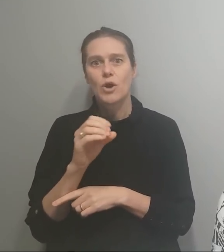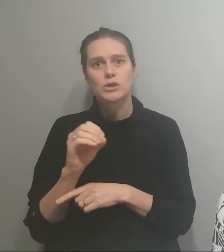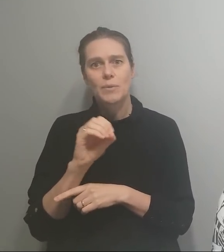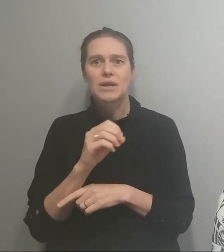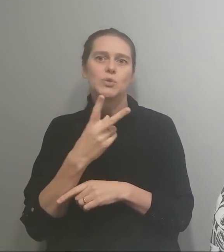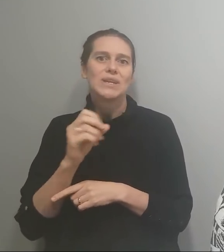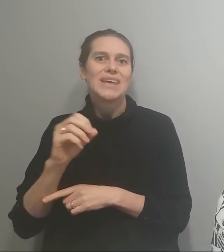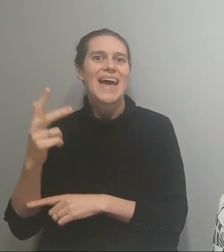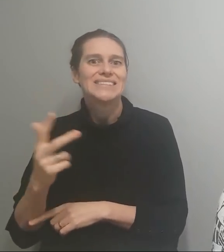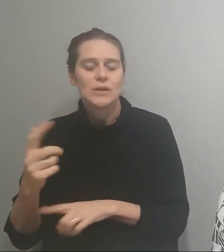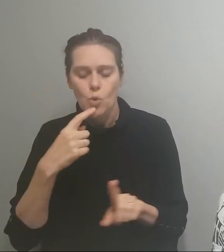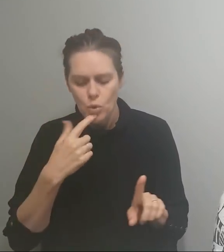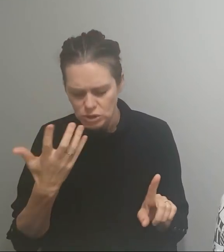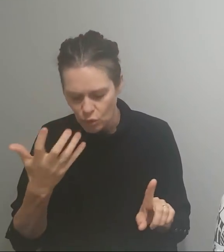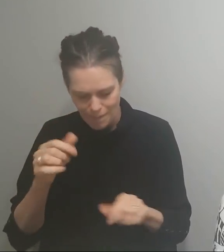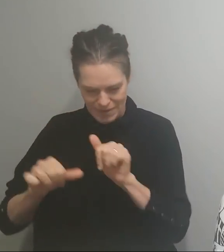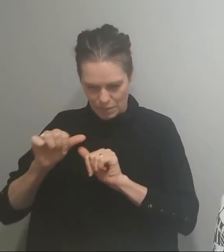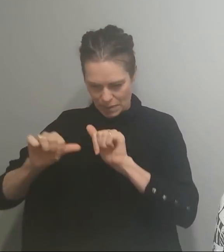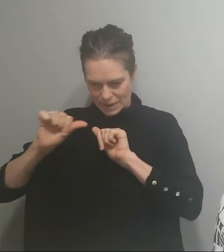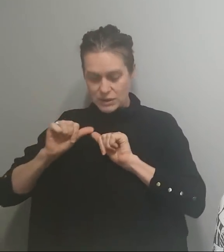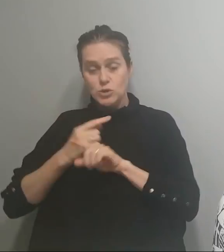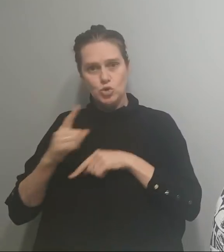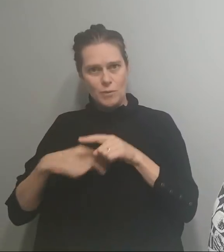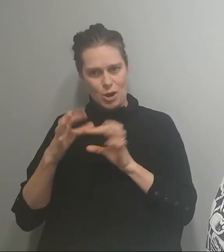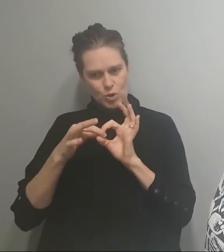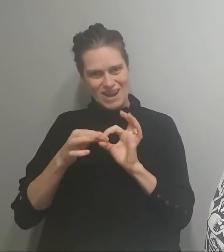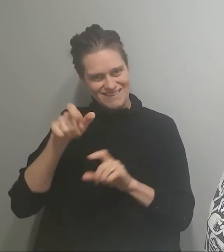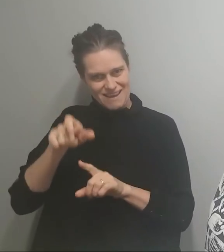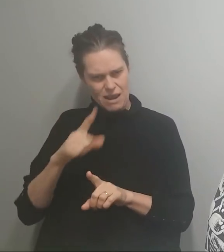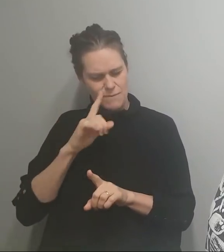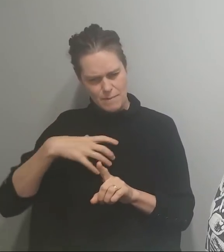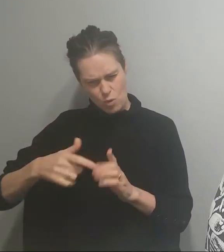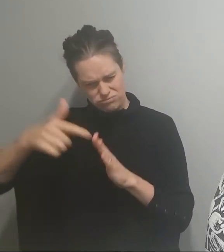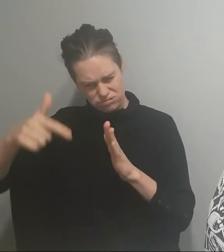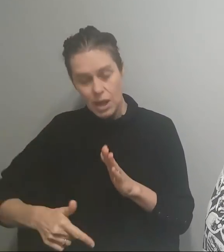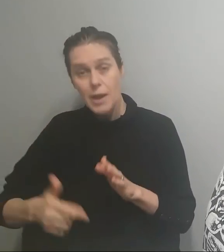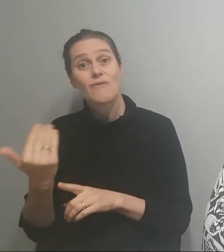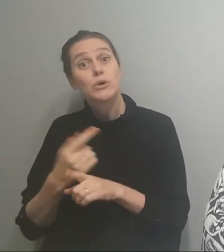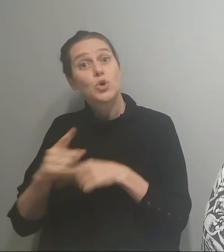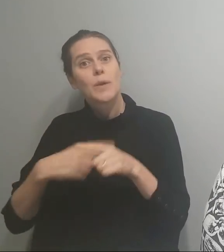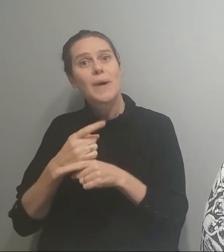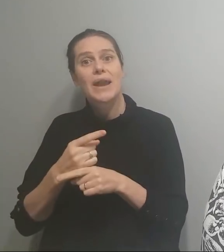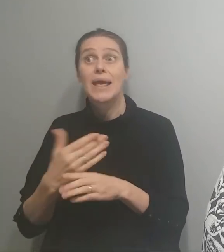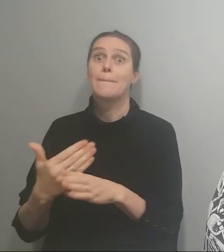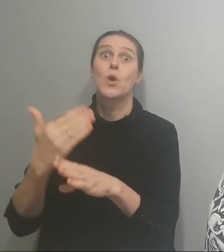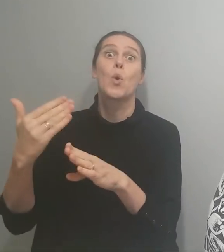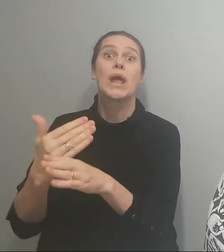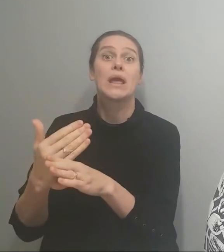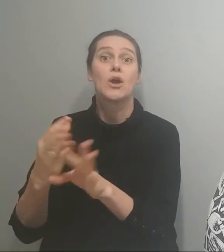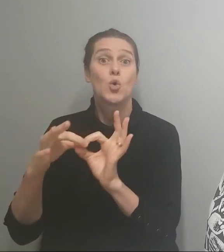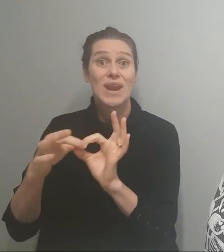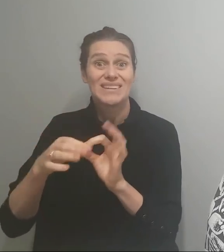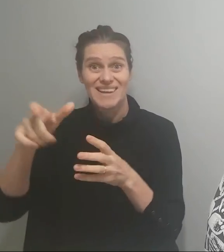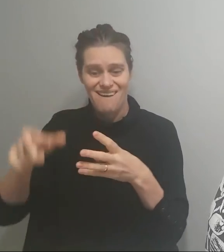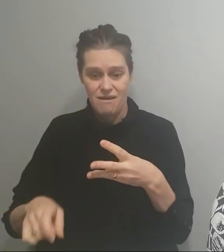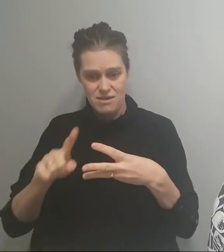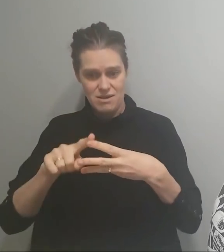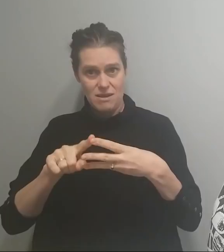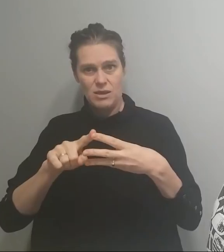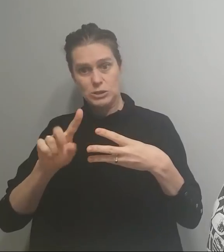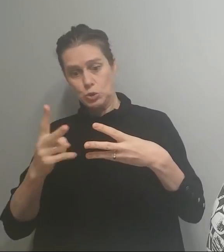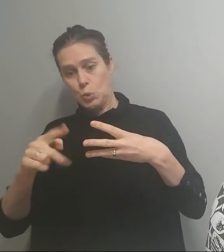this mean? Oh, sorry, actually, I'm just going to go back to the connector question because I talked about employed connectors. I didn't talk about the other 2 types of connectors, so I'll just go back and